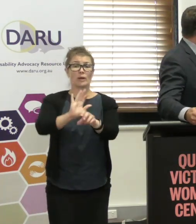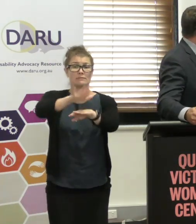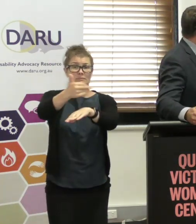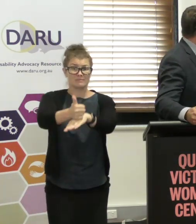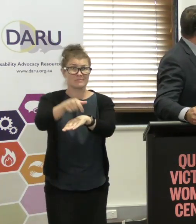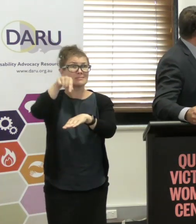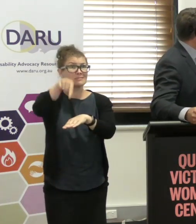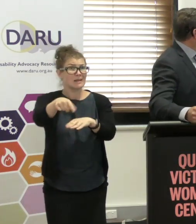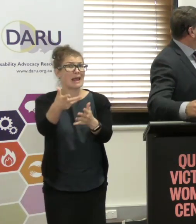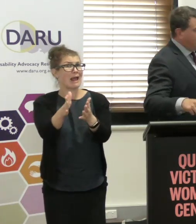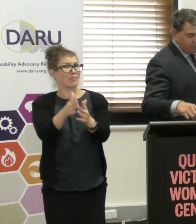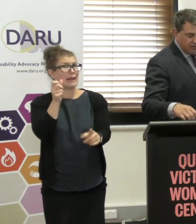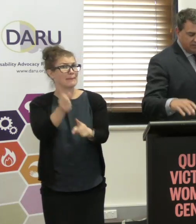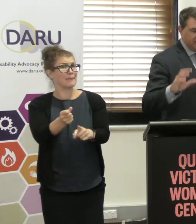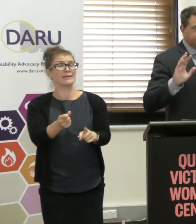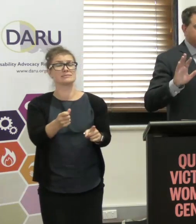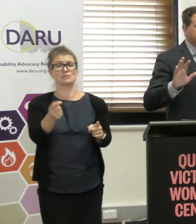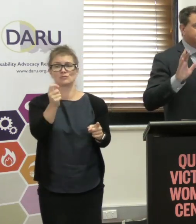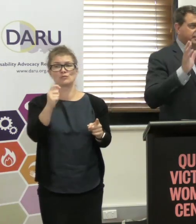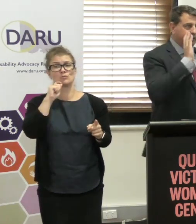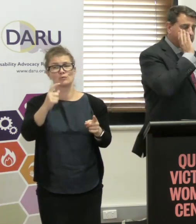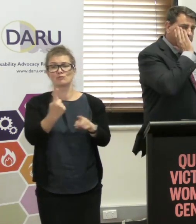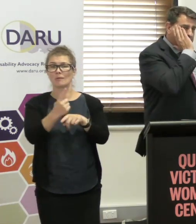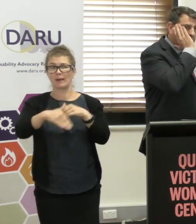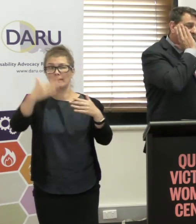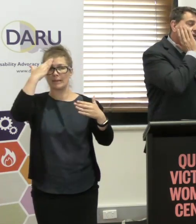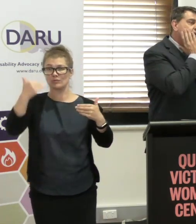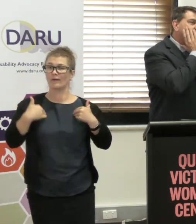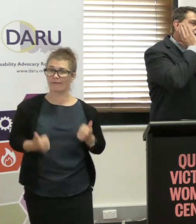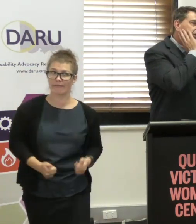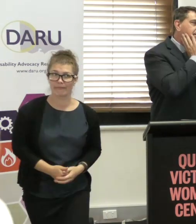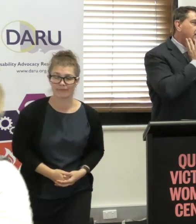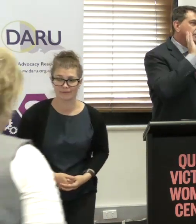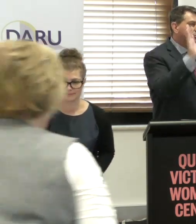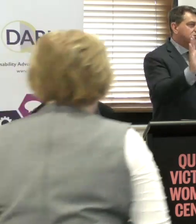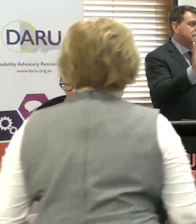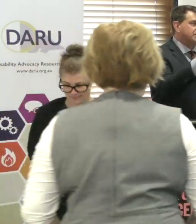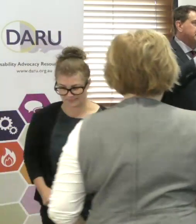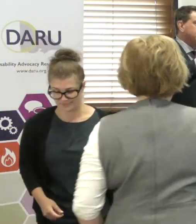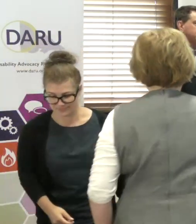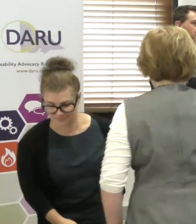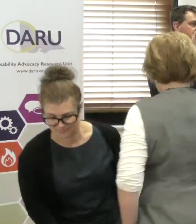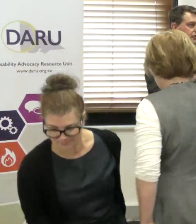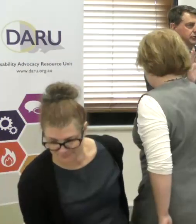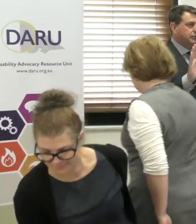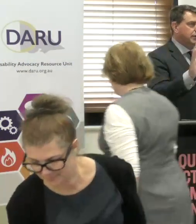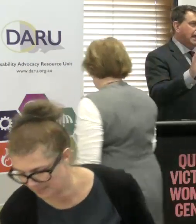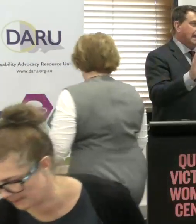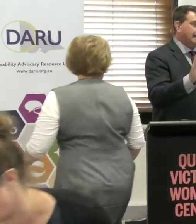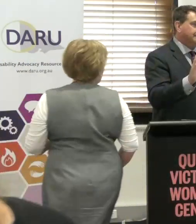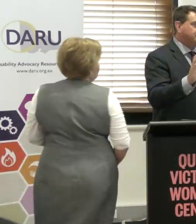moments. One of the things that I did see, and I thought we hear a lot about, we've got to build trust with people, we've got to